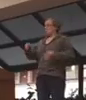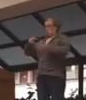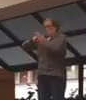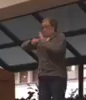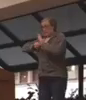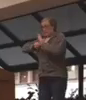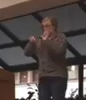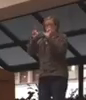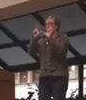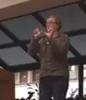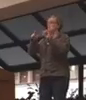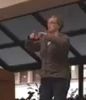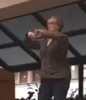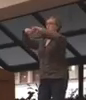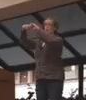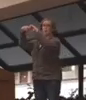field.